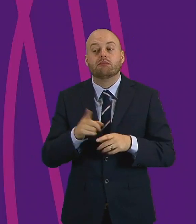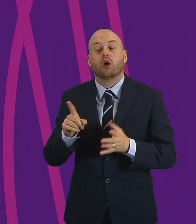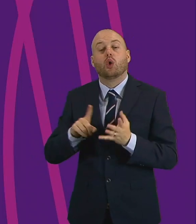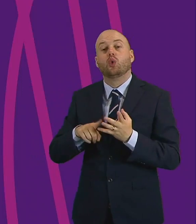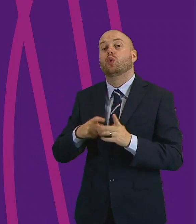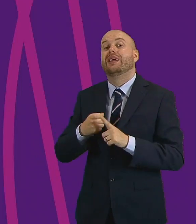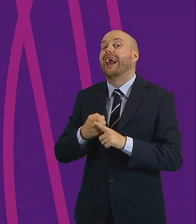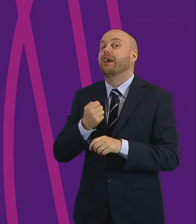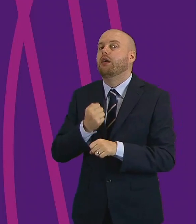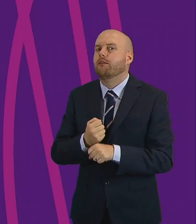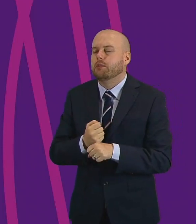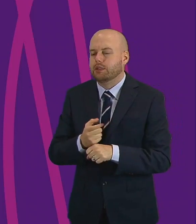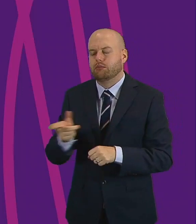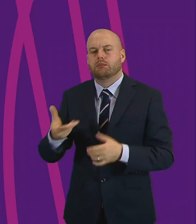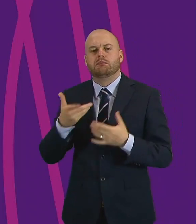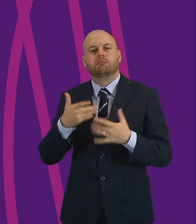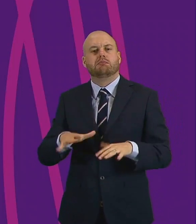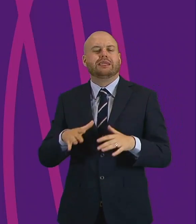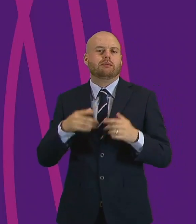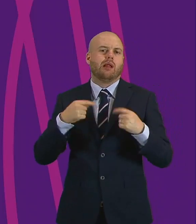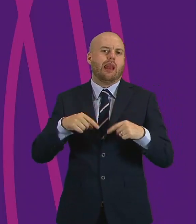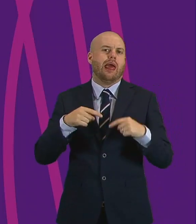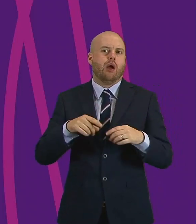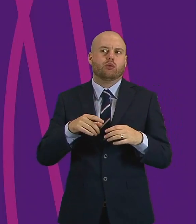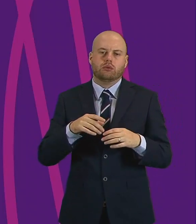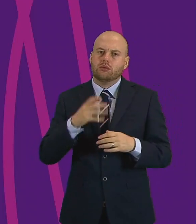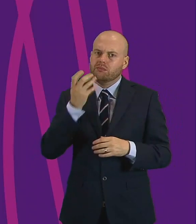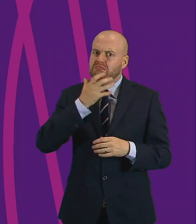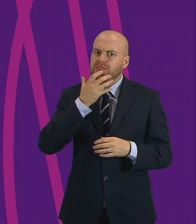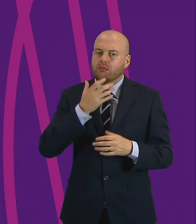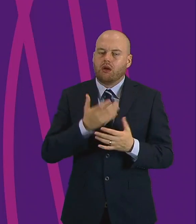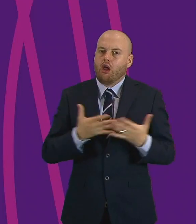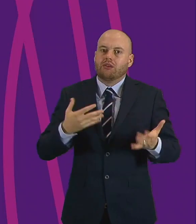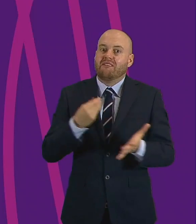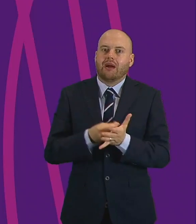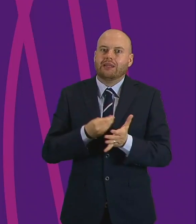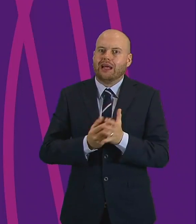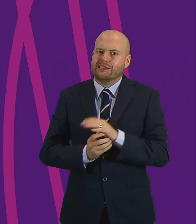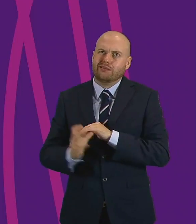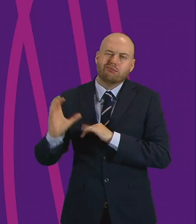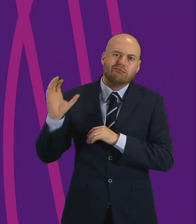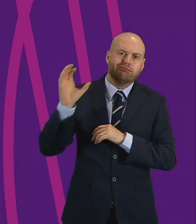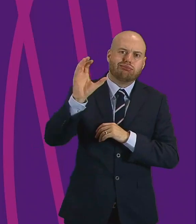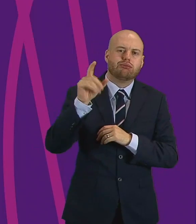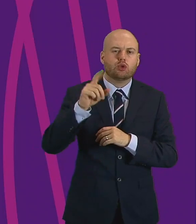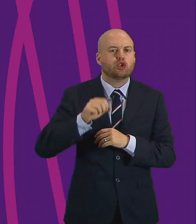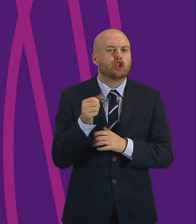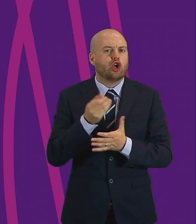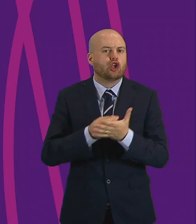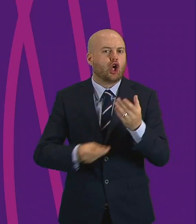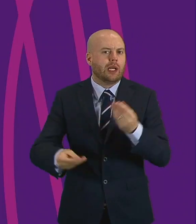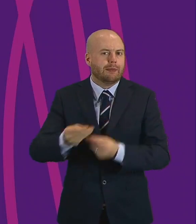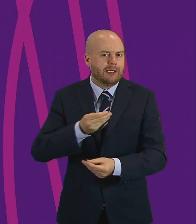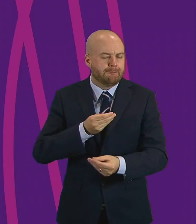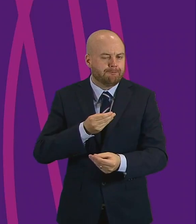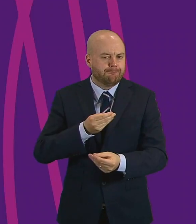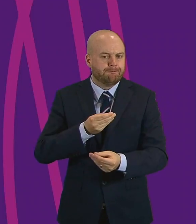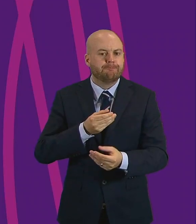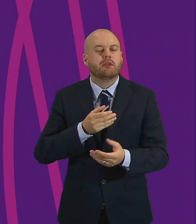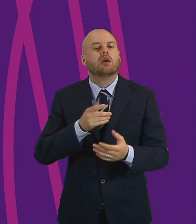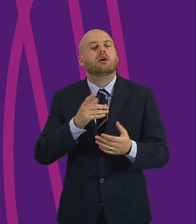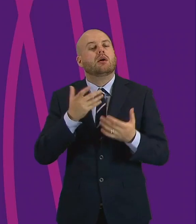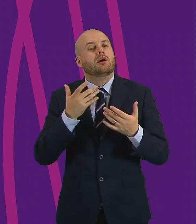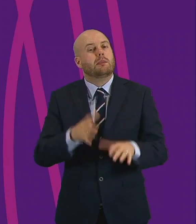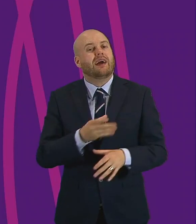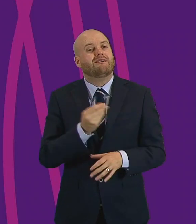significant financial resources into the Scottish economy, and while I mentioned some of these a few weeks ago, they bear repeating in order